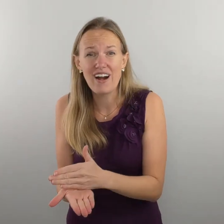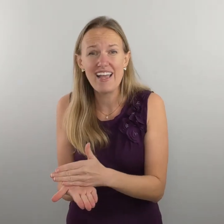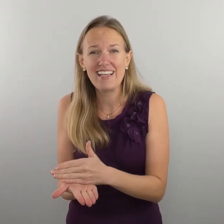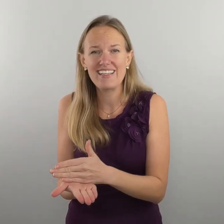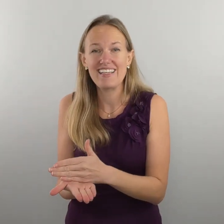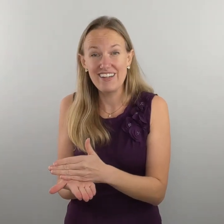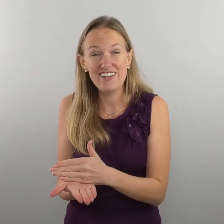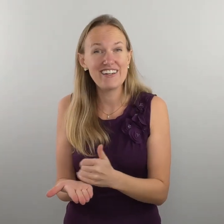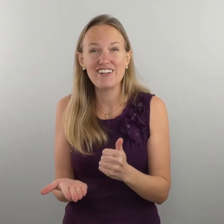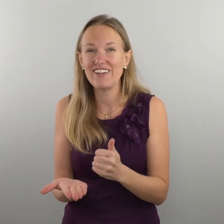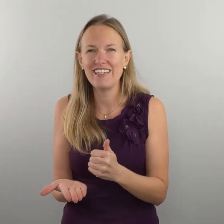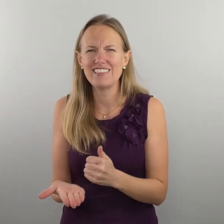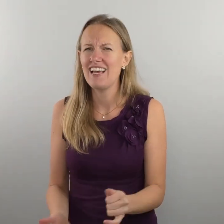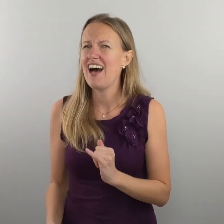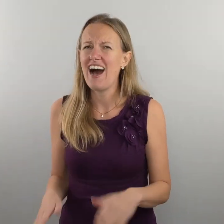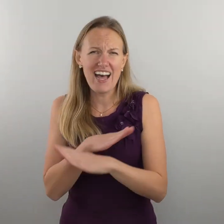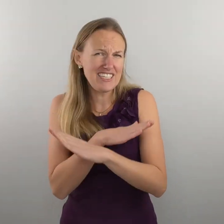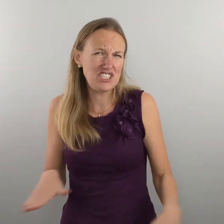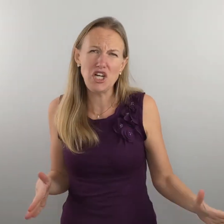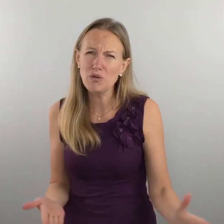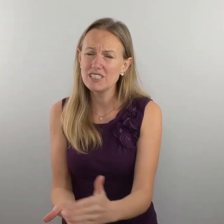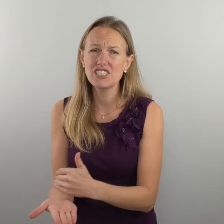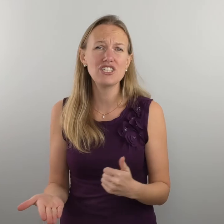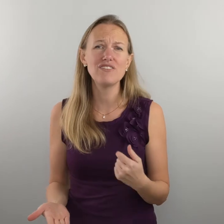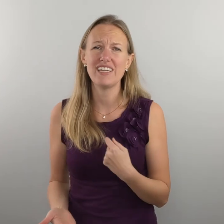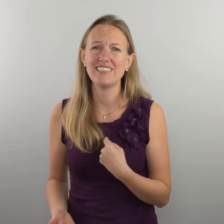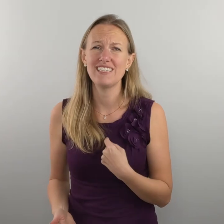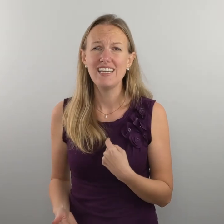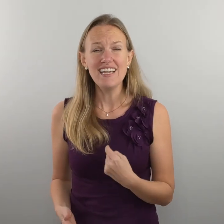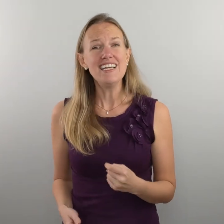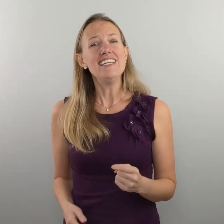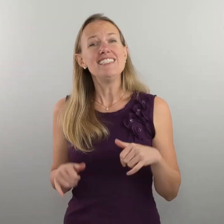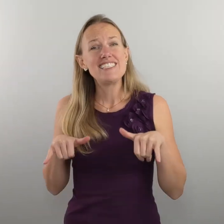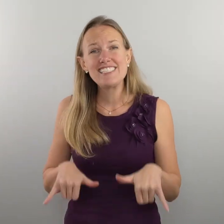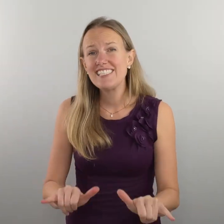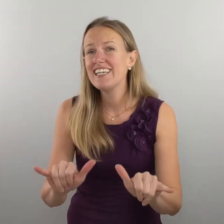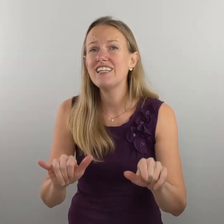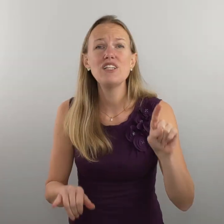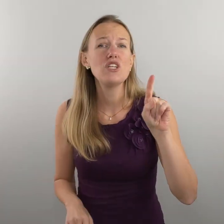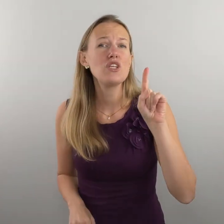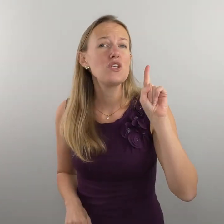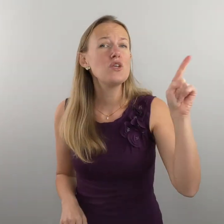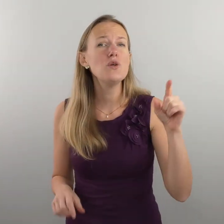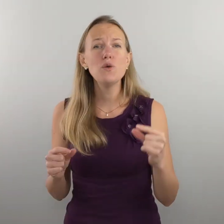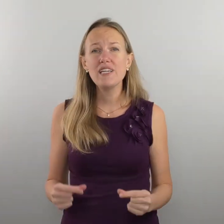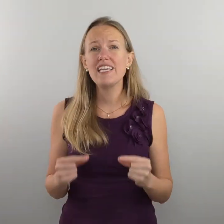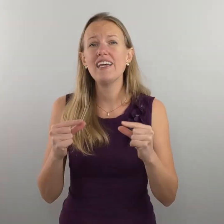I couldn't earn it. I don't deserve it. Still, you